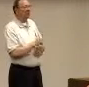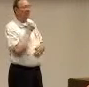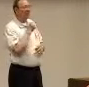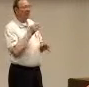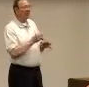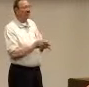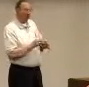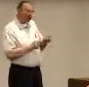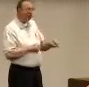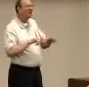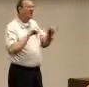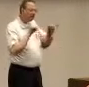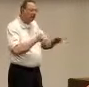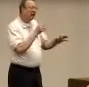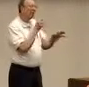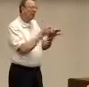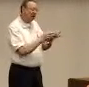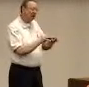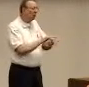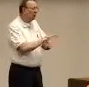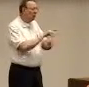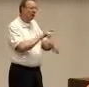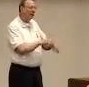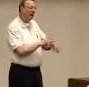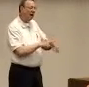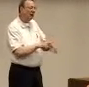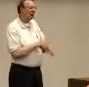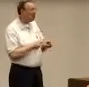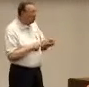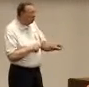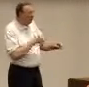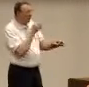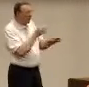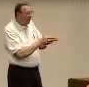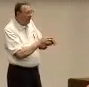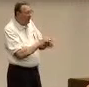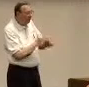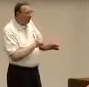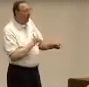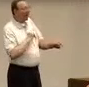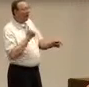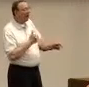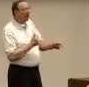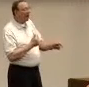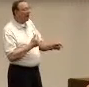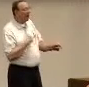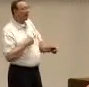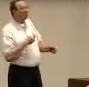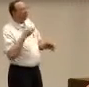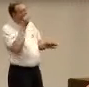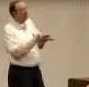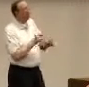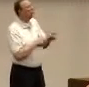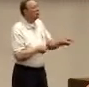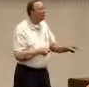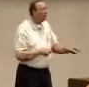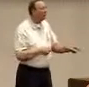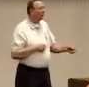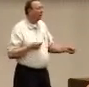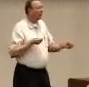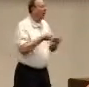all of a sudden was not faithful. I think he stayed faithful the whole time. And God said, because of your faithfulness, I now will be faithful